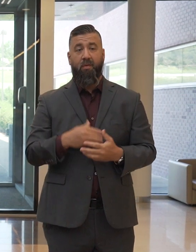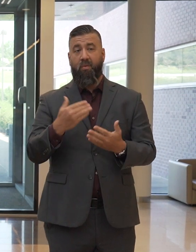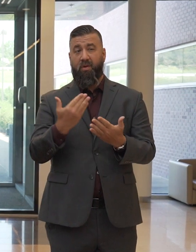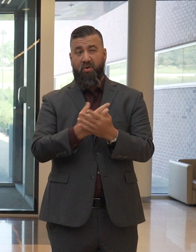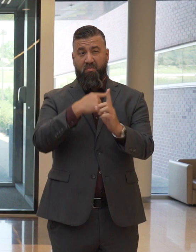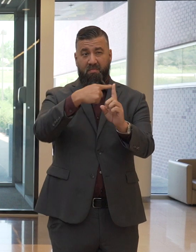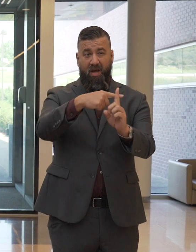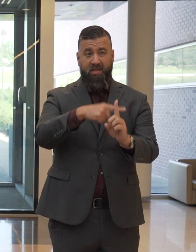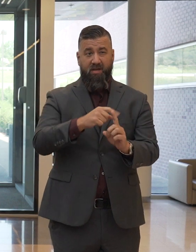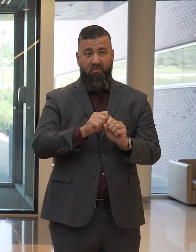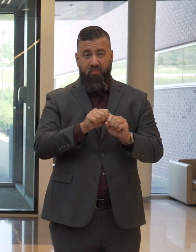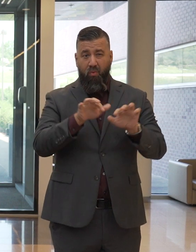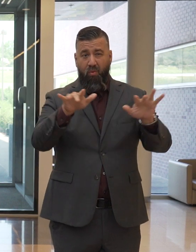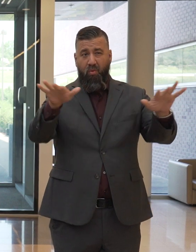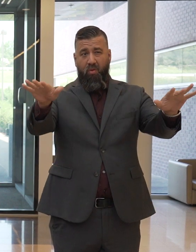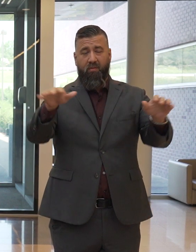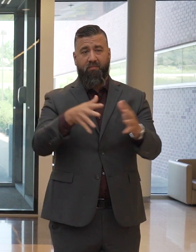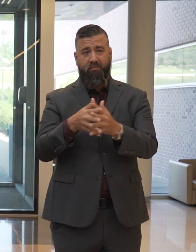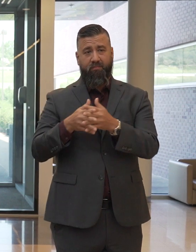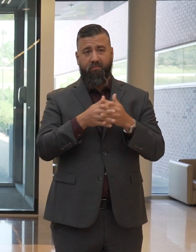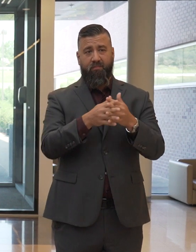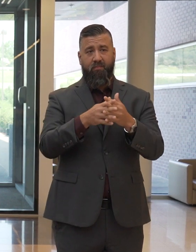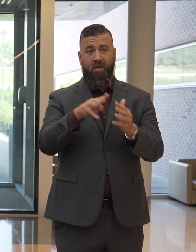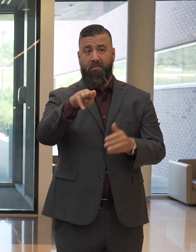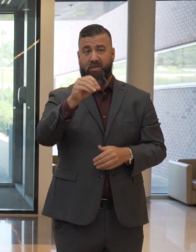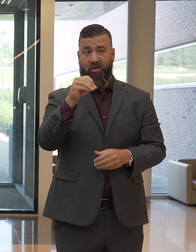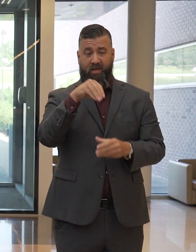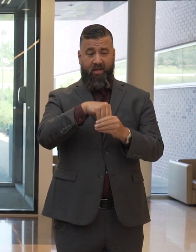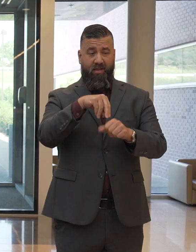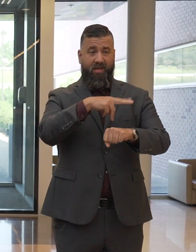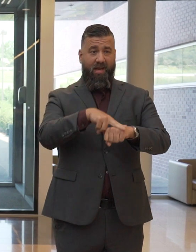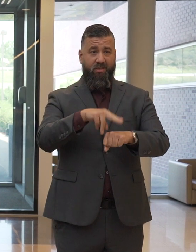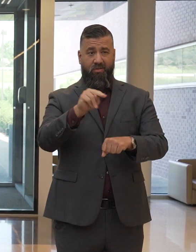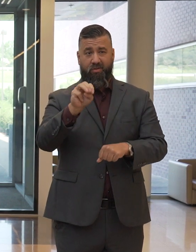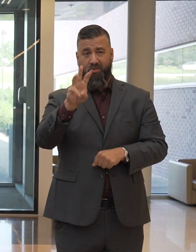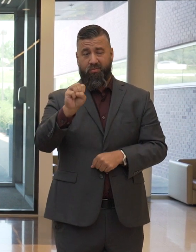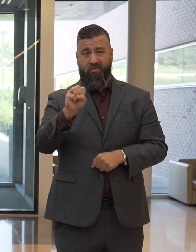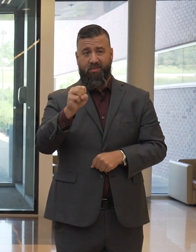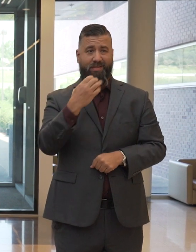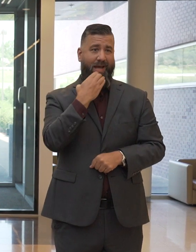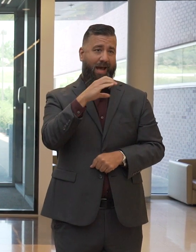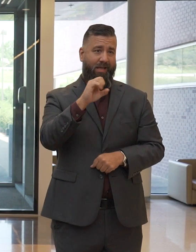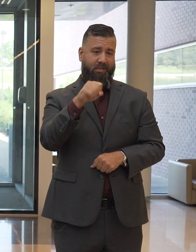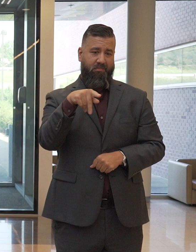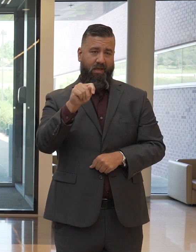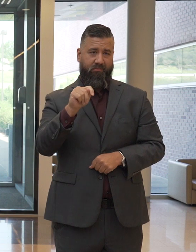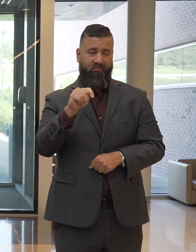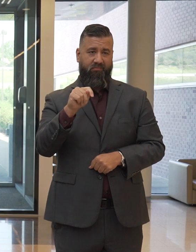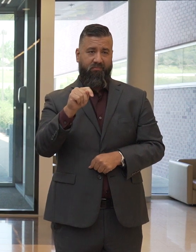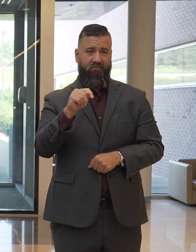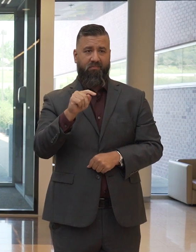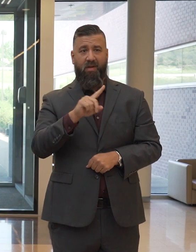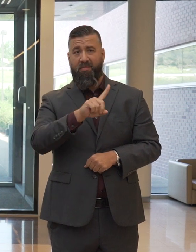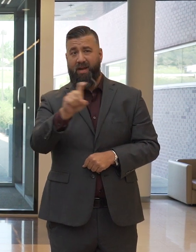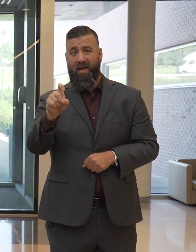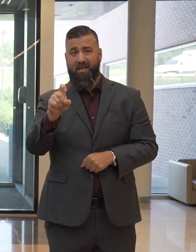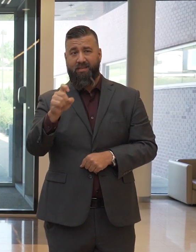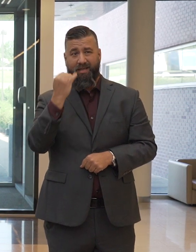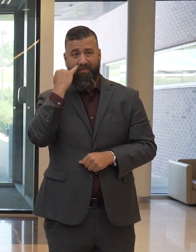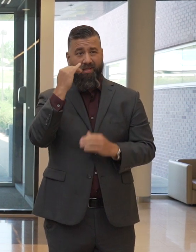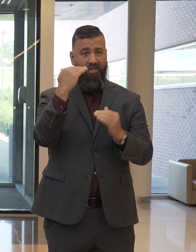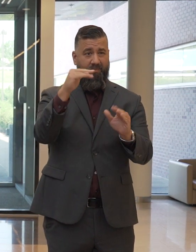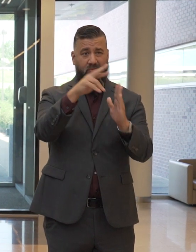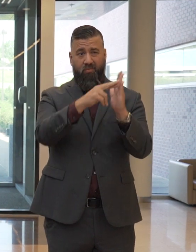the country and Missouri being in the national news as a hotspot, I've been asked if restrictions are coming